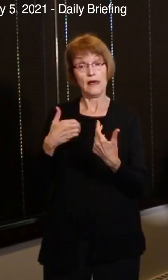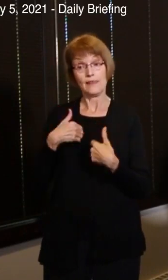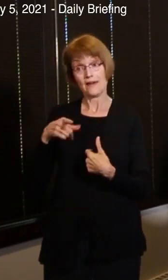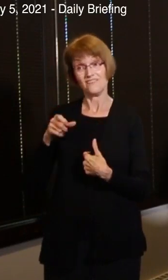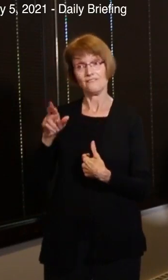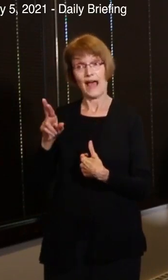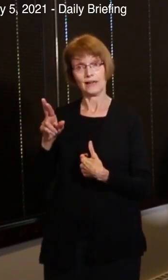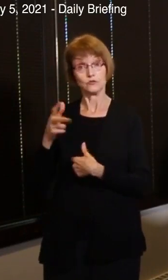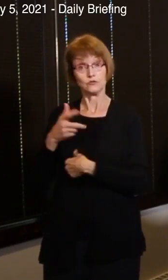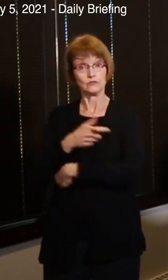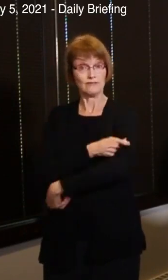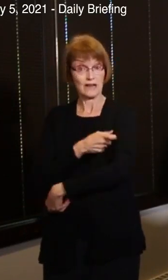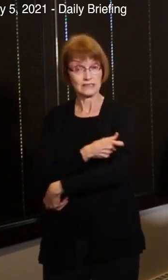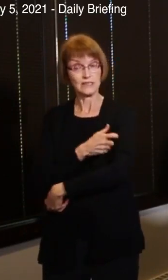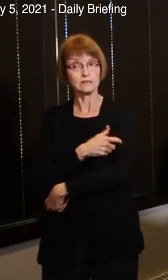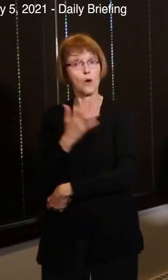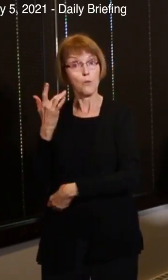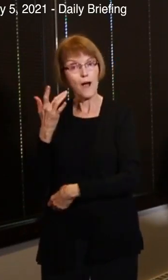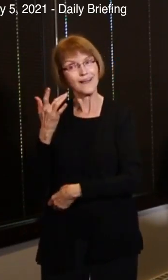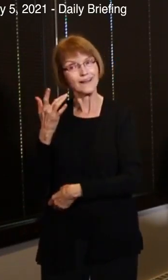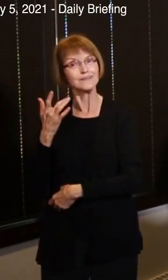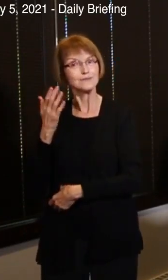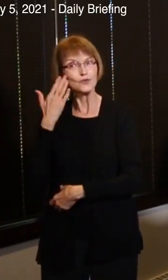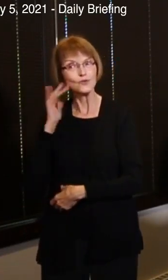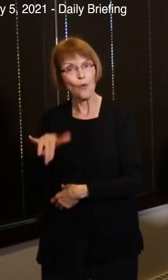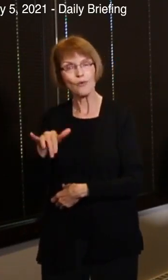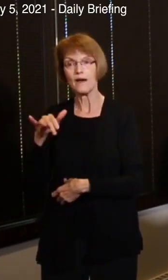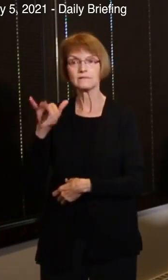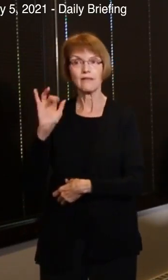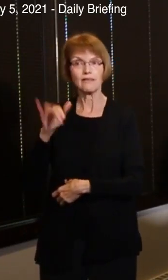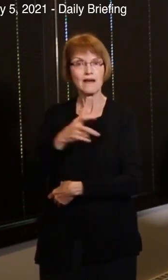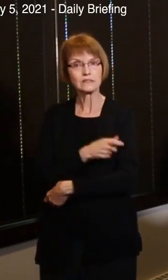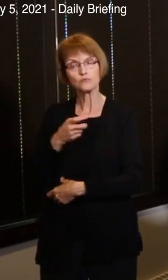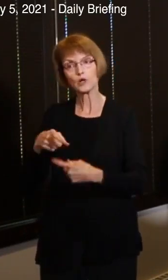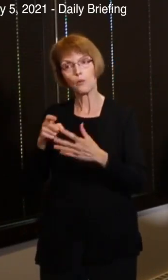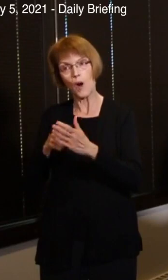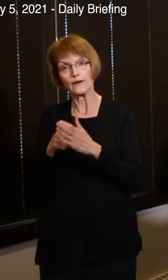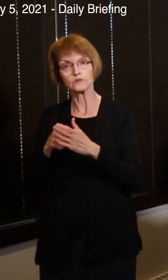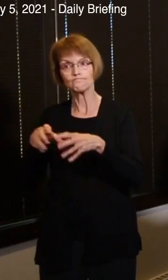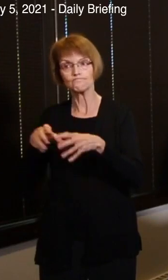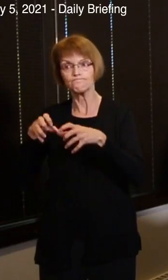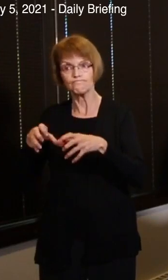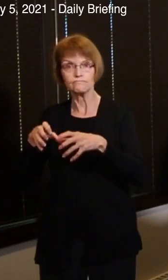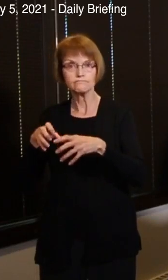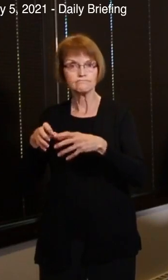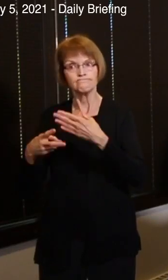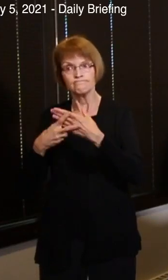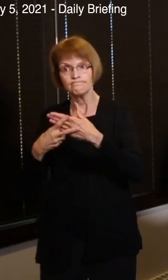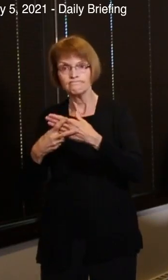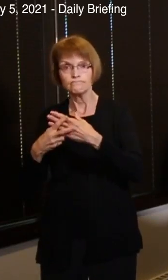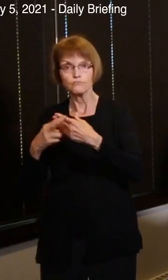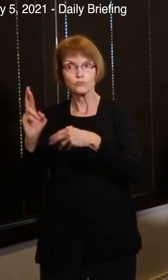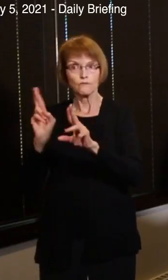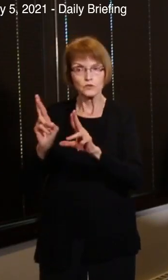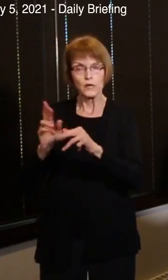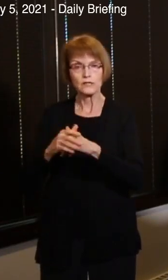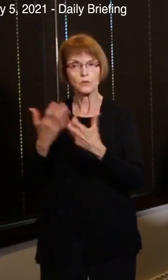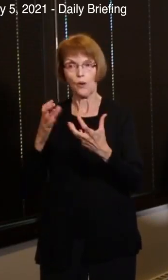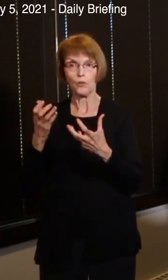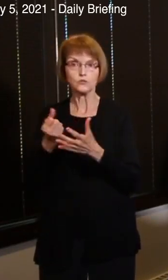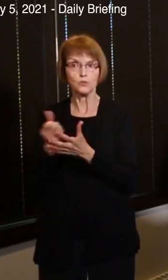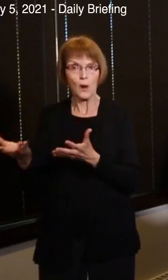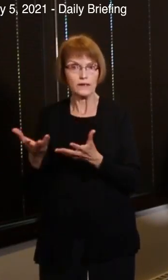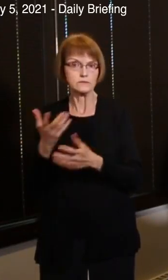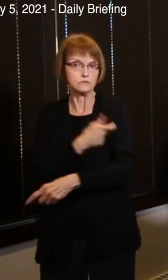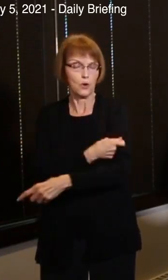because of the logistics involved, the refrigeration, things like that. We don't want to waste any doses. But certainly we're looking at a couple